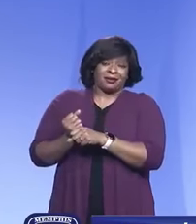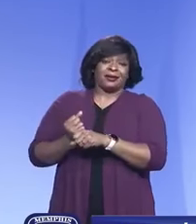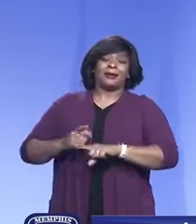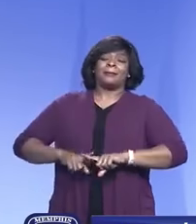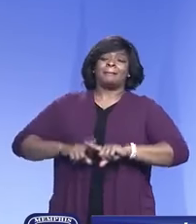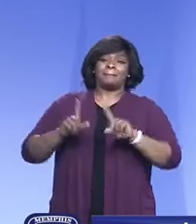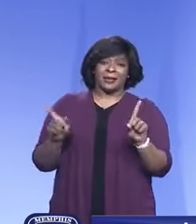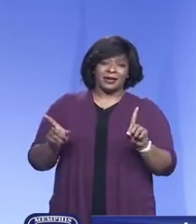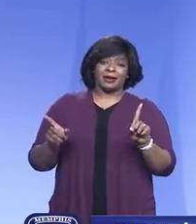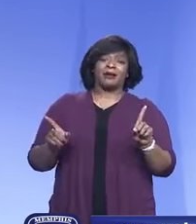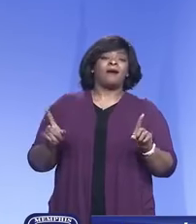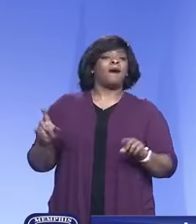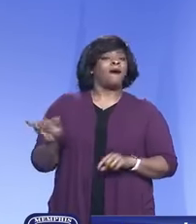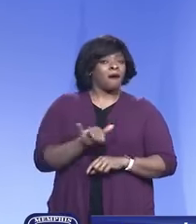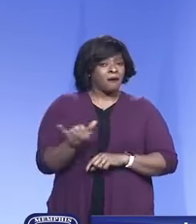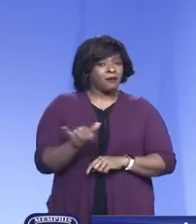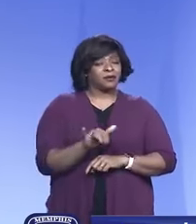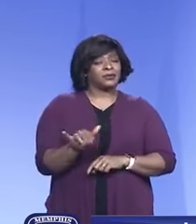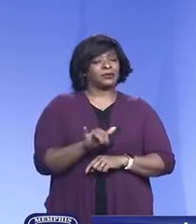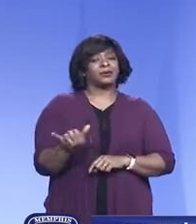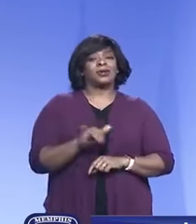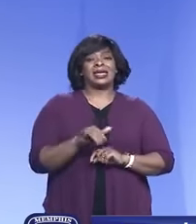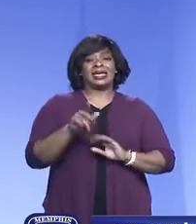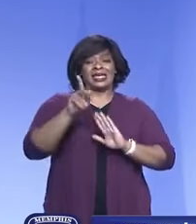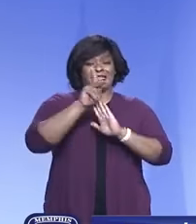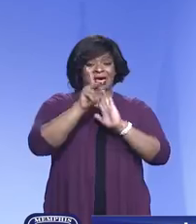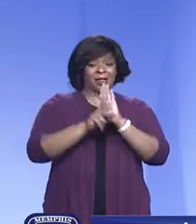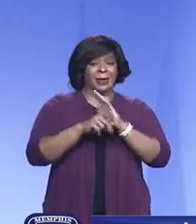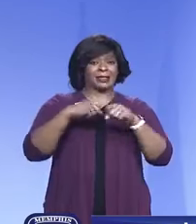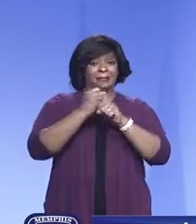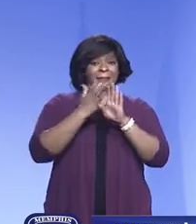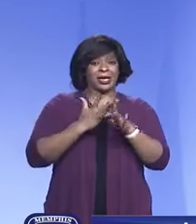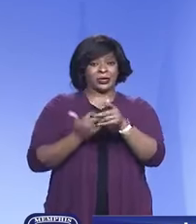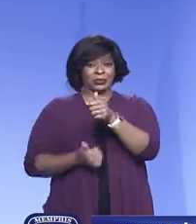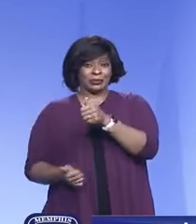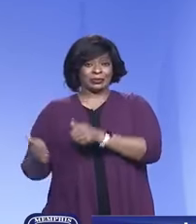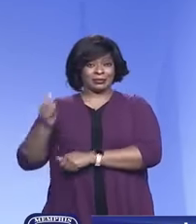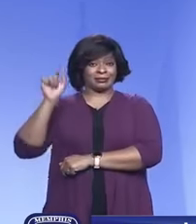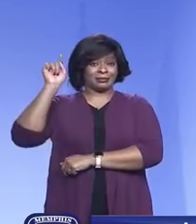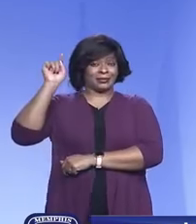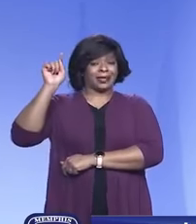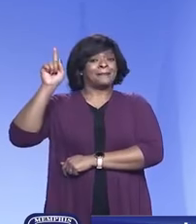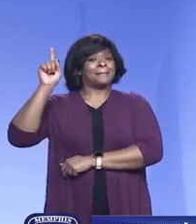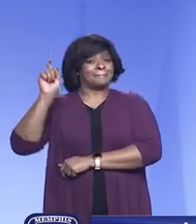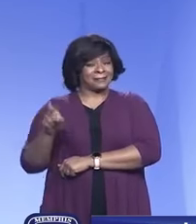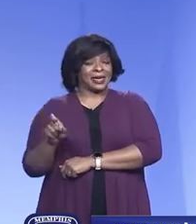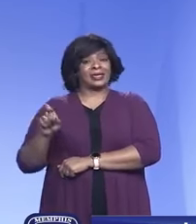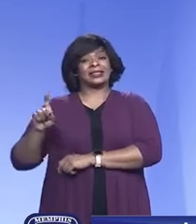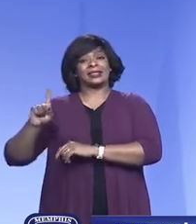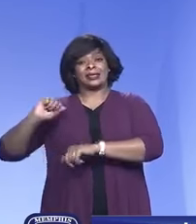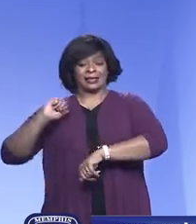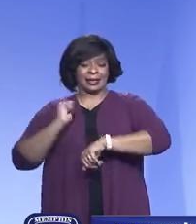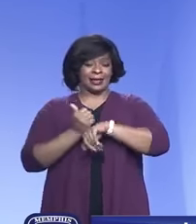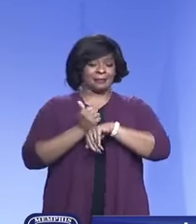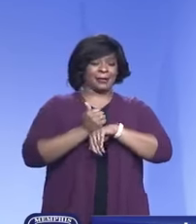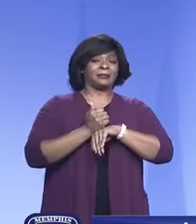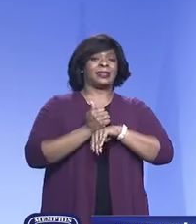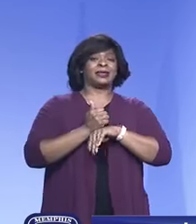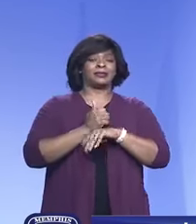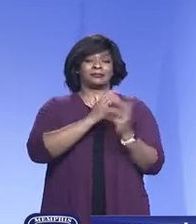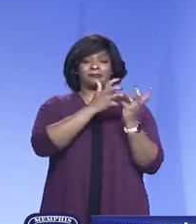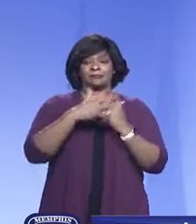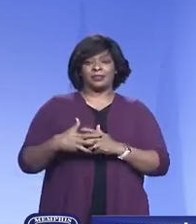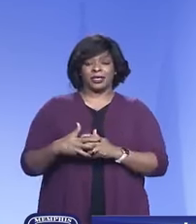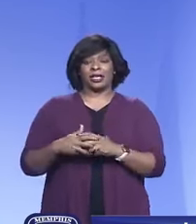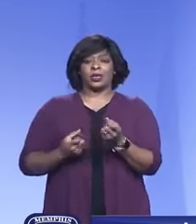but also the policy makers would have to implement and endorse that.